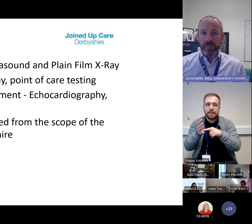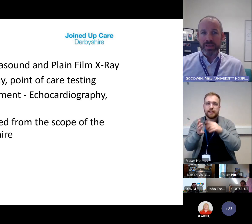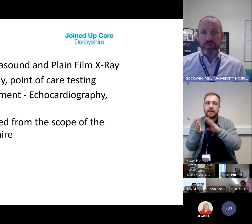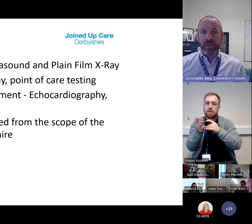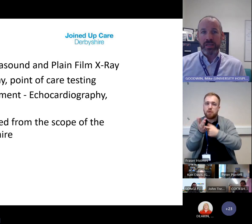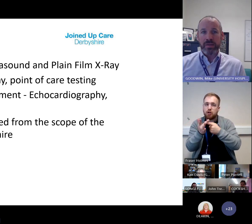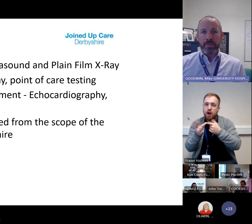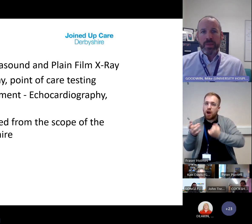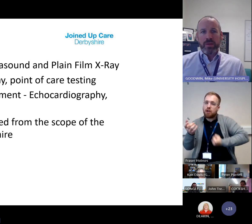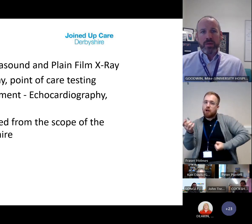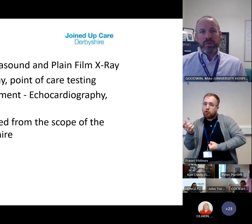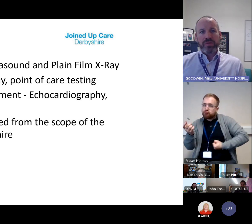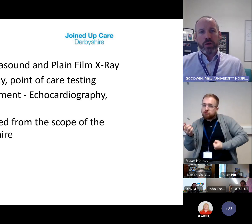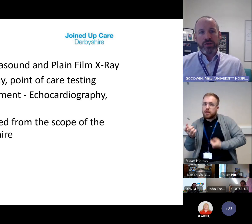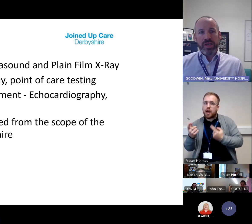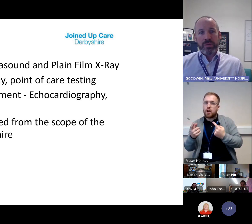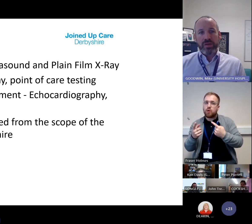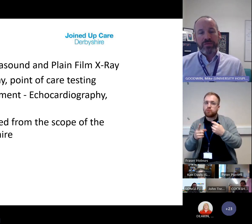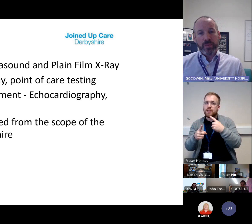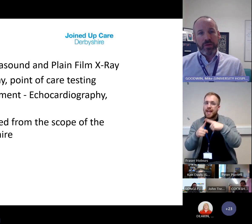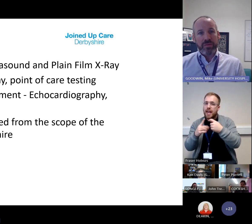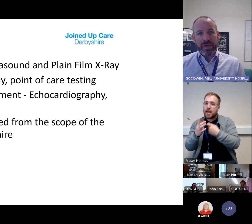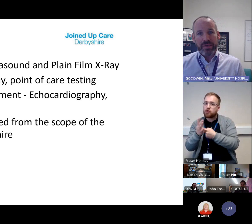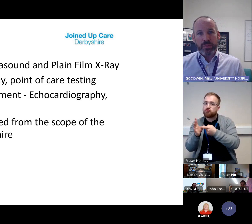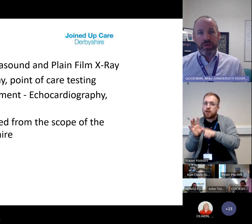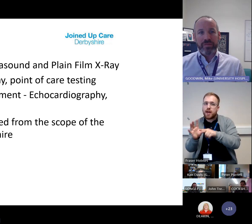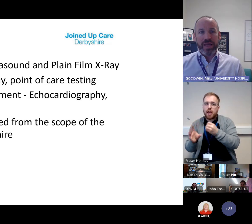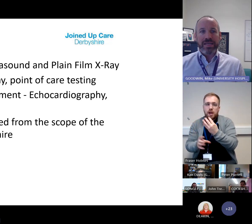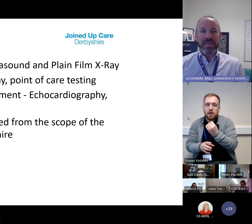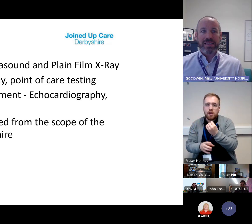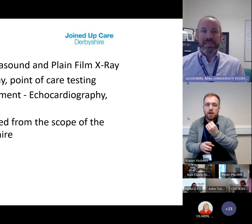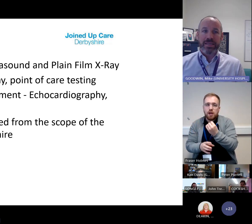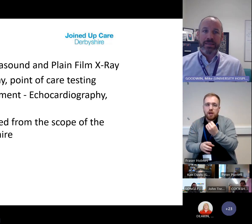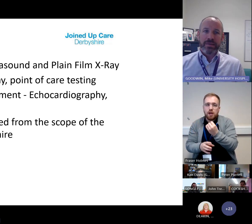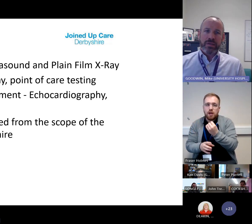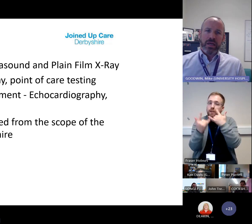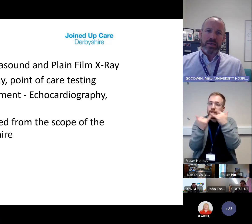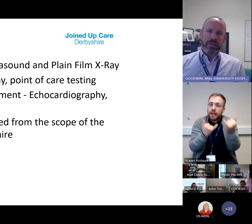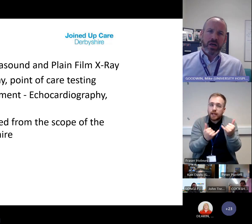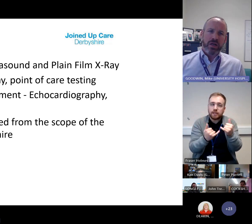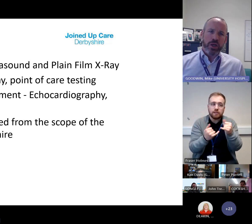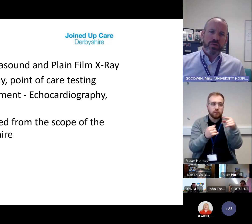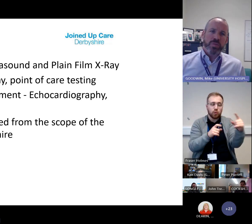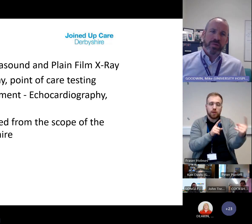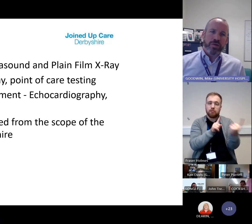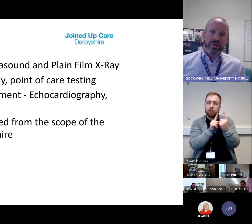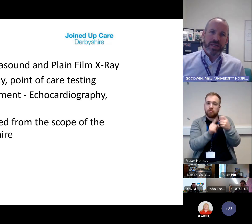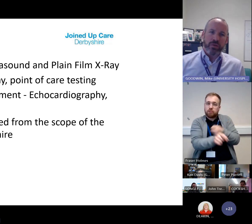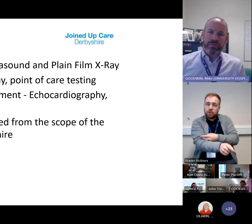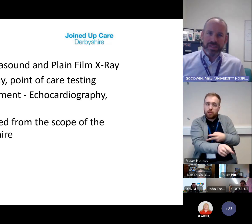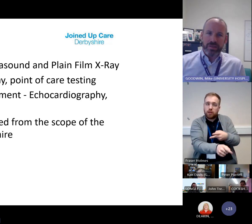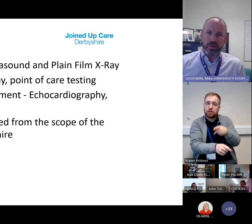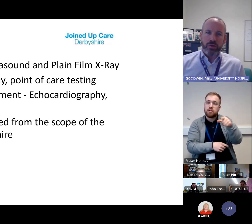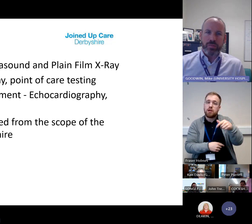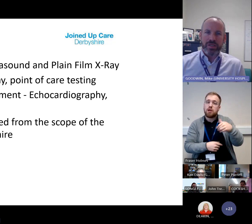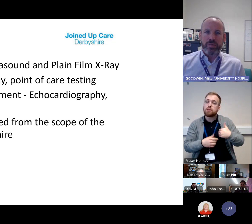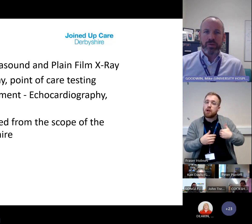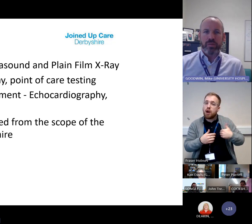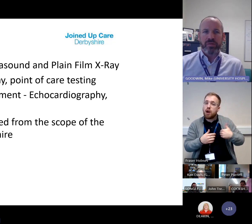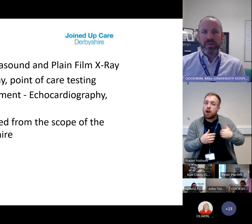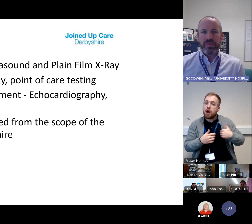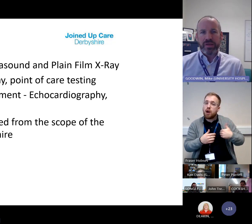plain film X-ray, pathology with phlebotomy and point of care testing, and cardiorespiratory or